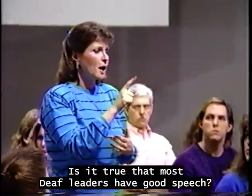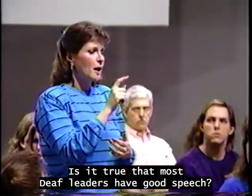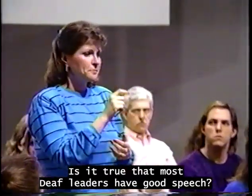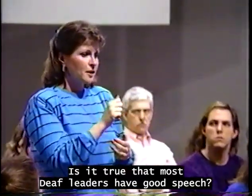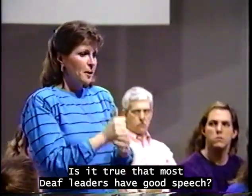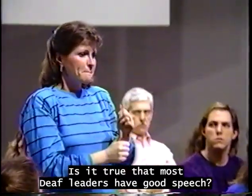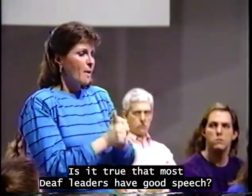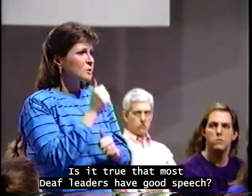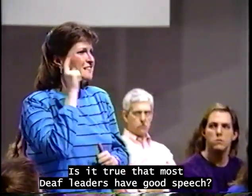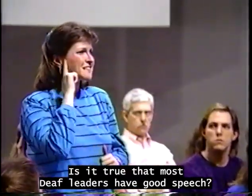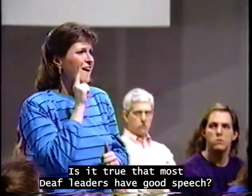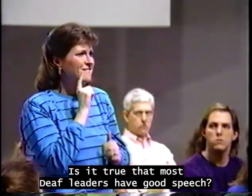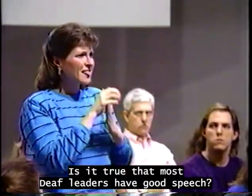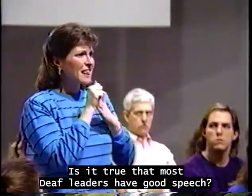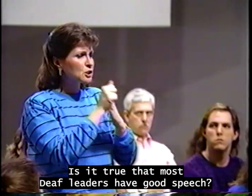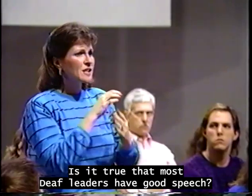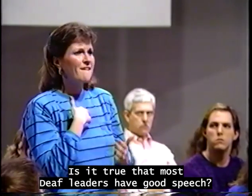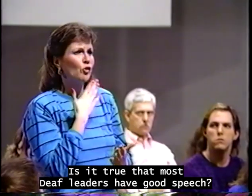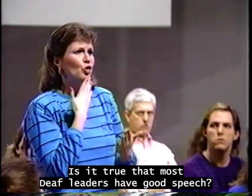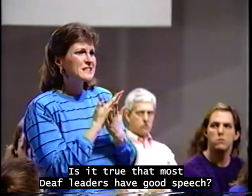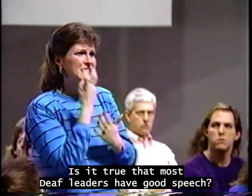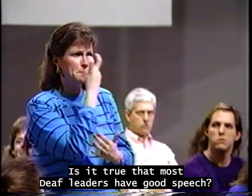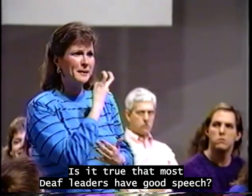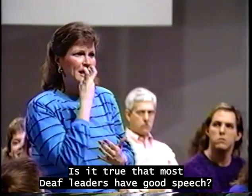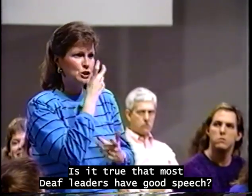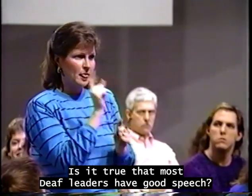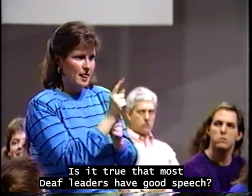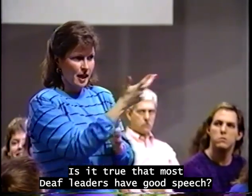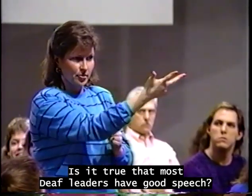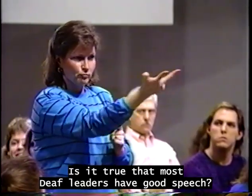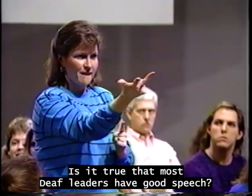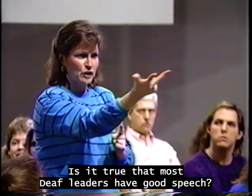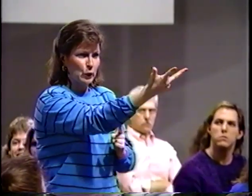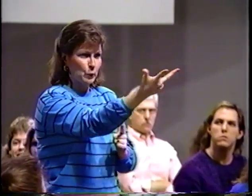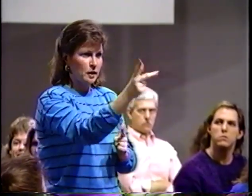is it true that most deaf leaders have good speech?